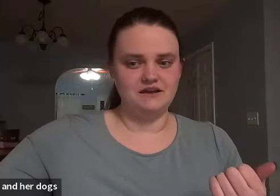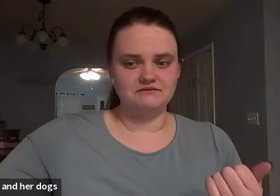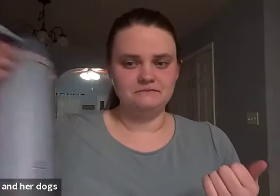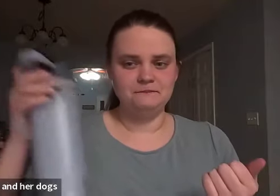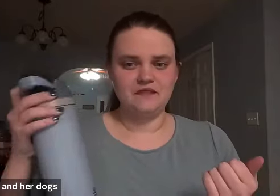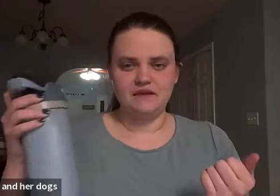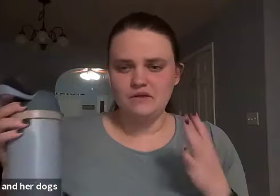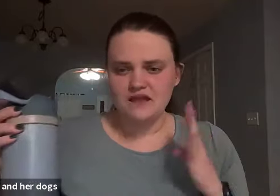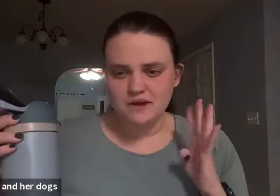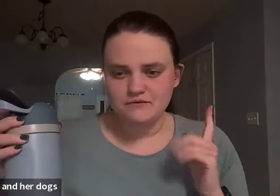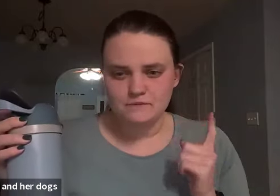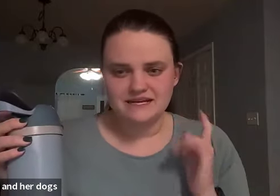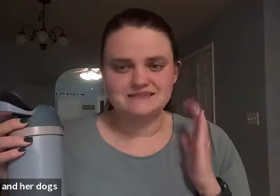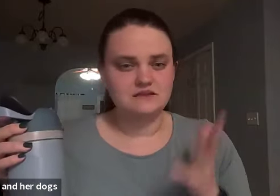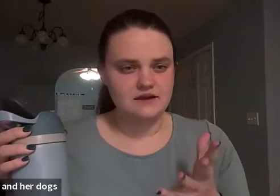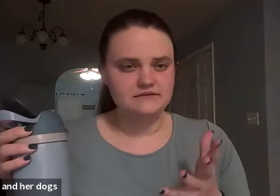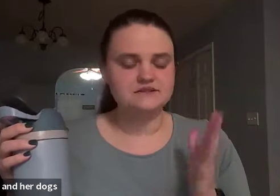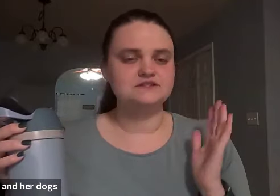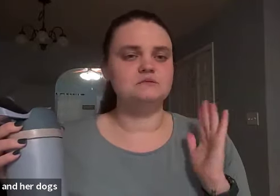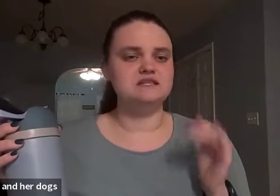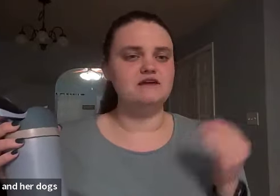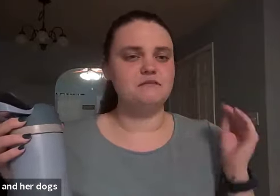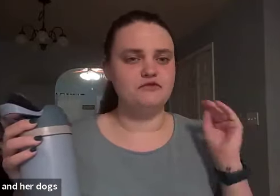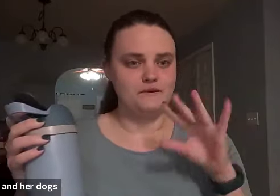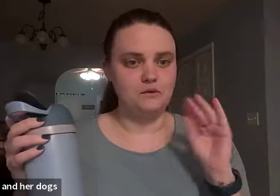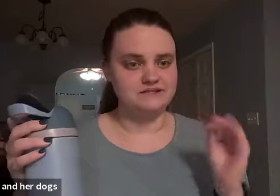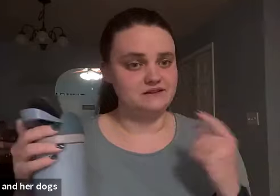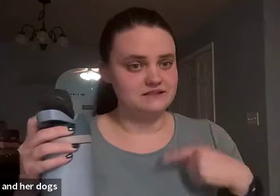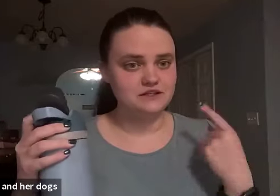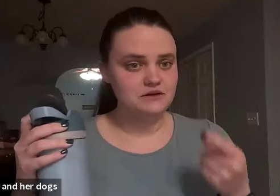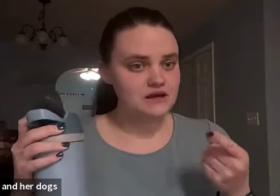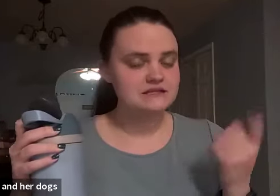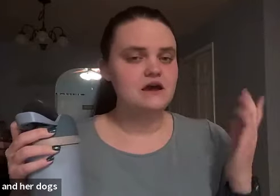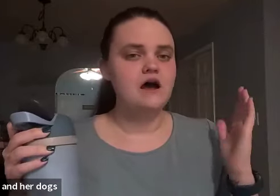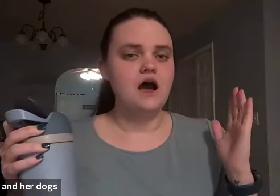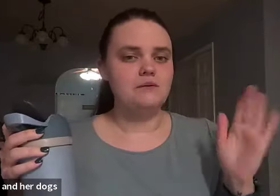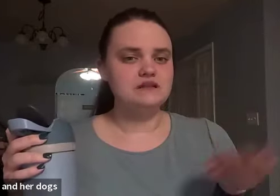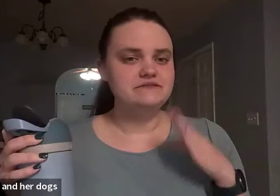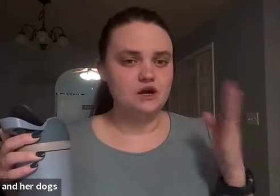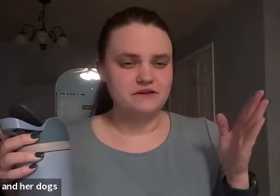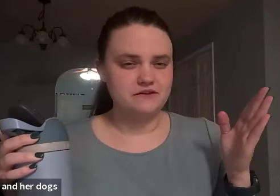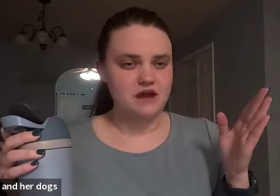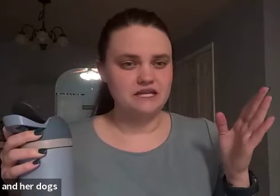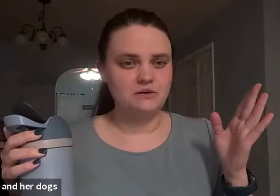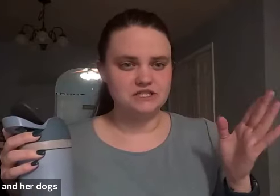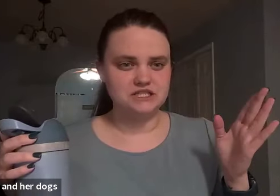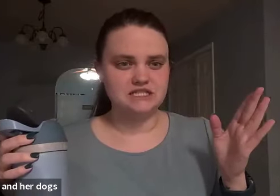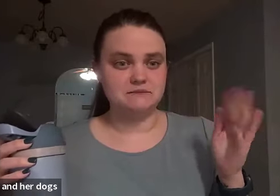have? We only have about 4 minutes left. So instead of throwing more signs at you guys, I'm gonna leave it open if you have any questions